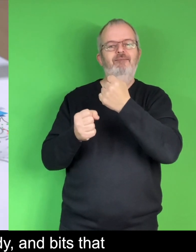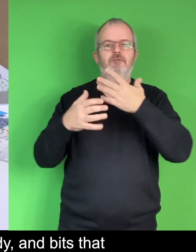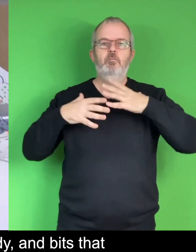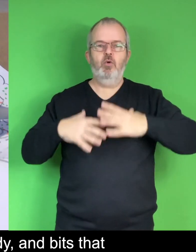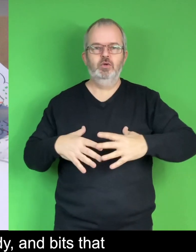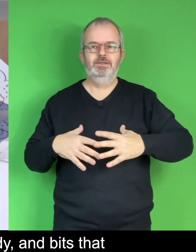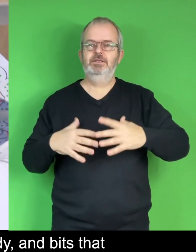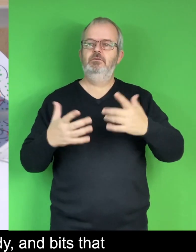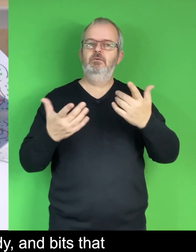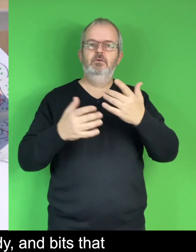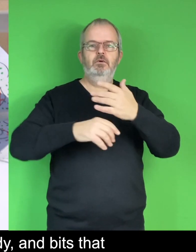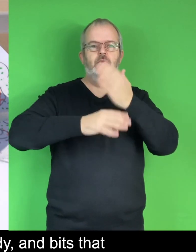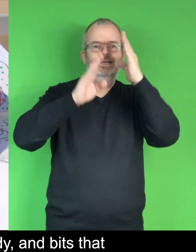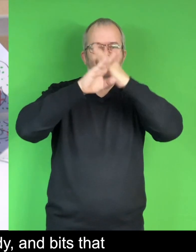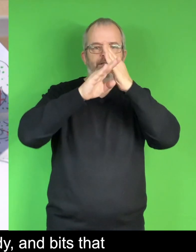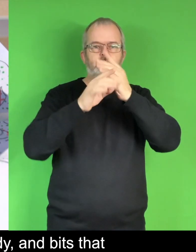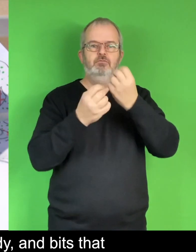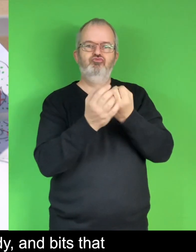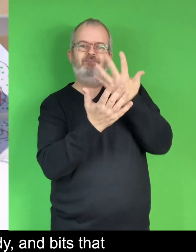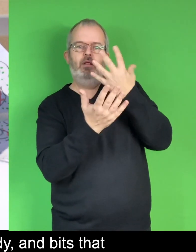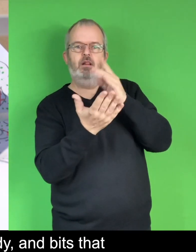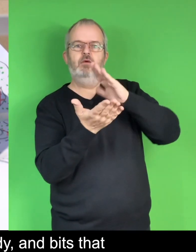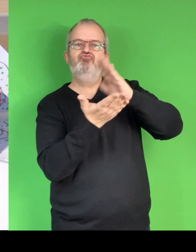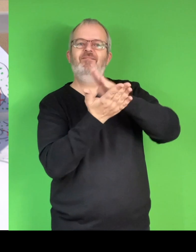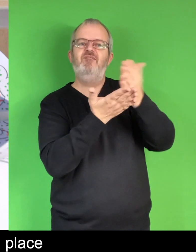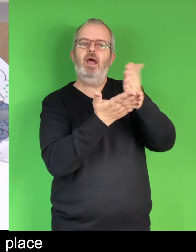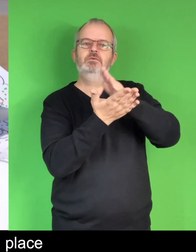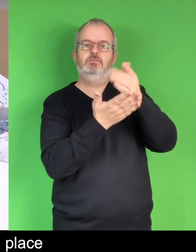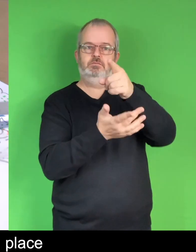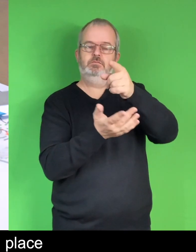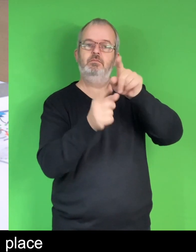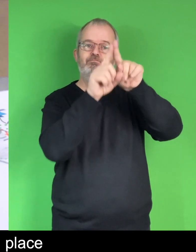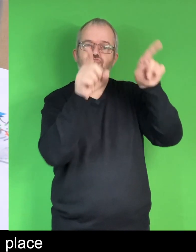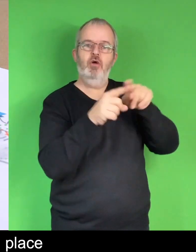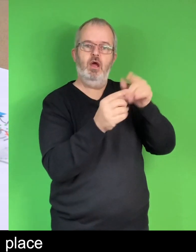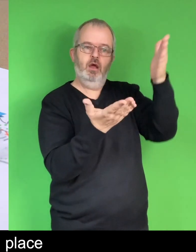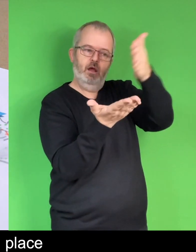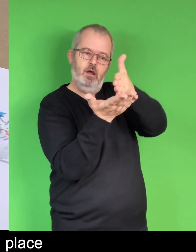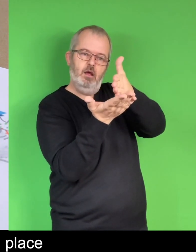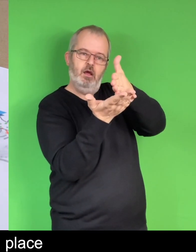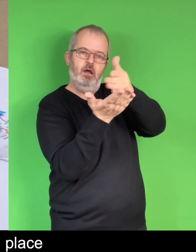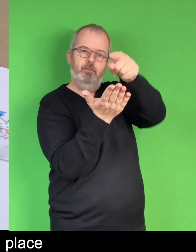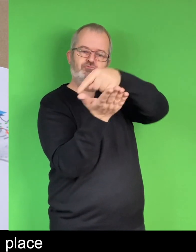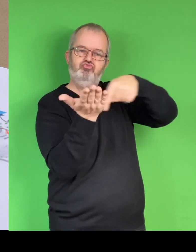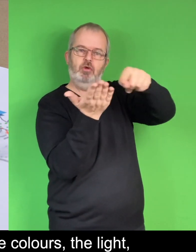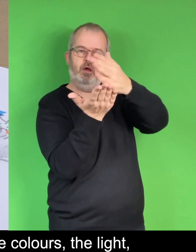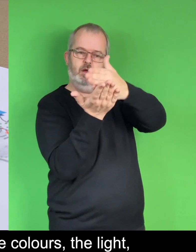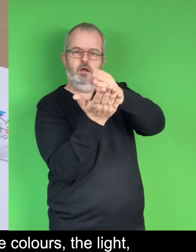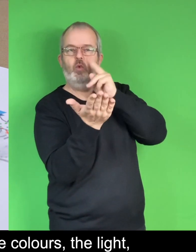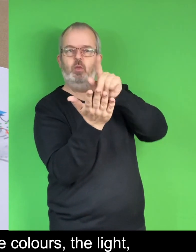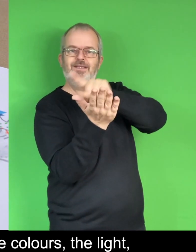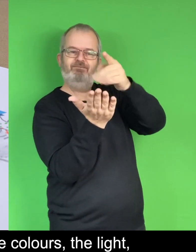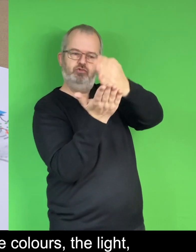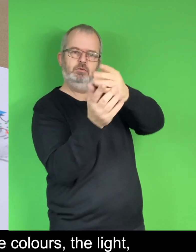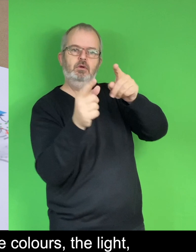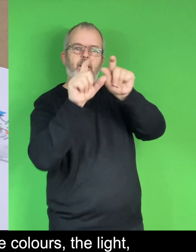with the body and bits that are hidden and revealed and reflection. So use your mirror, place it around your picture, look at the